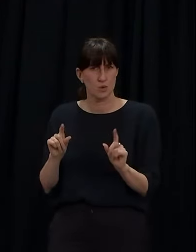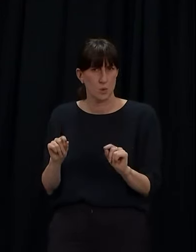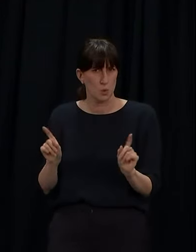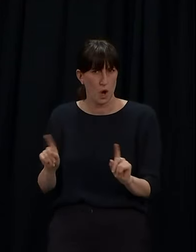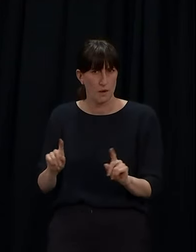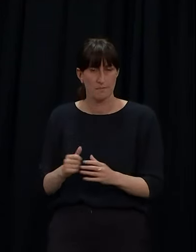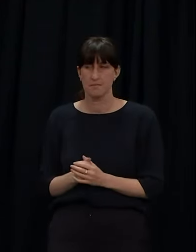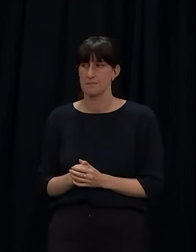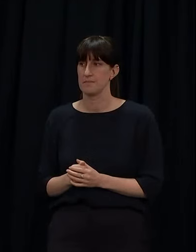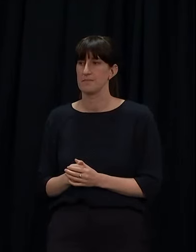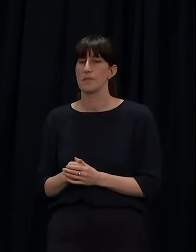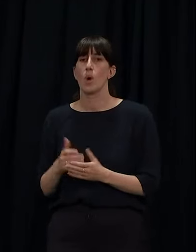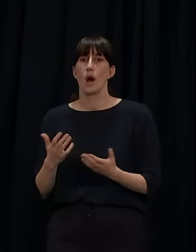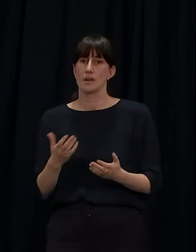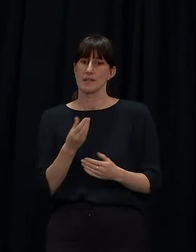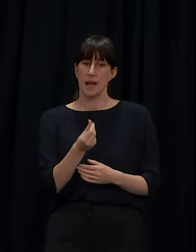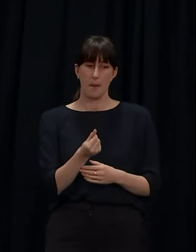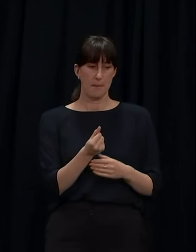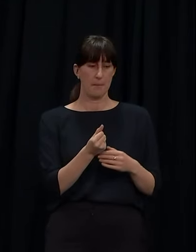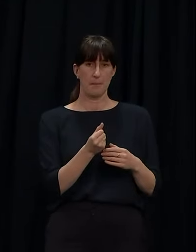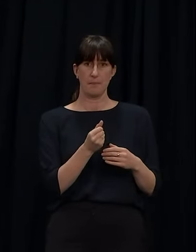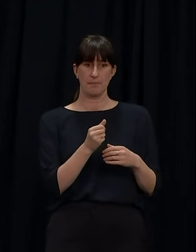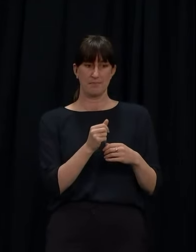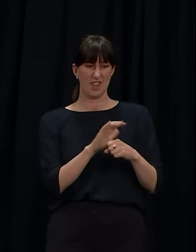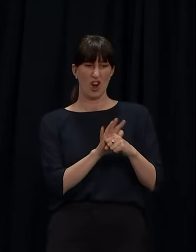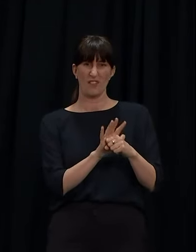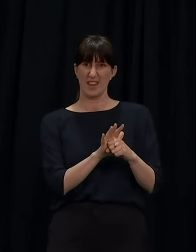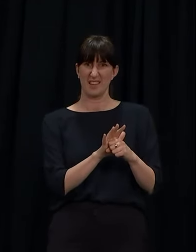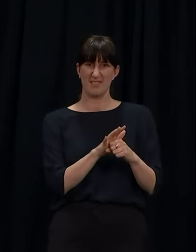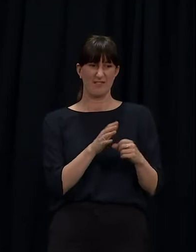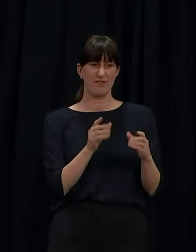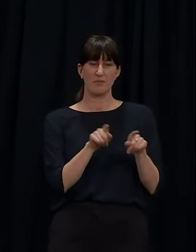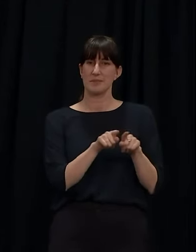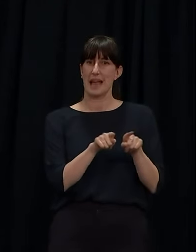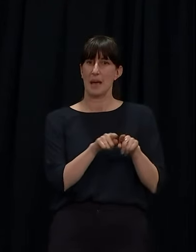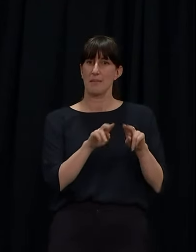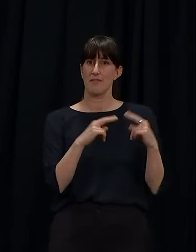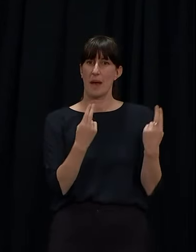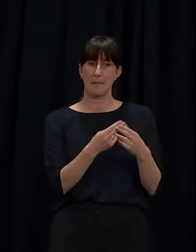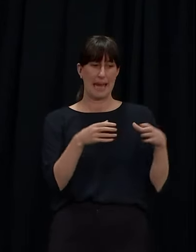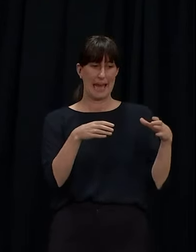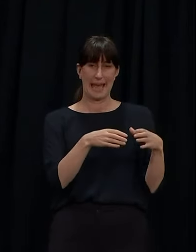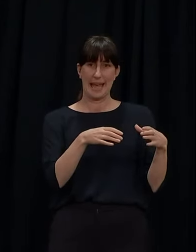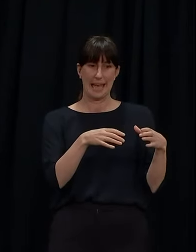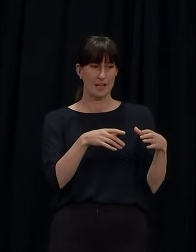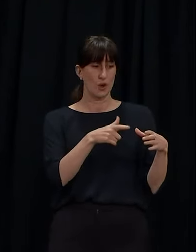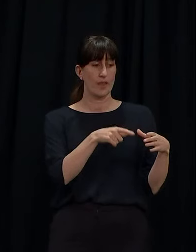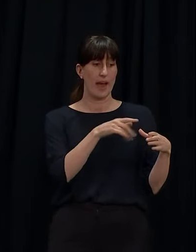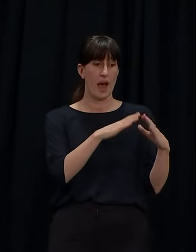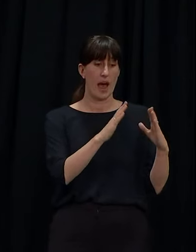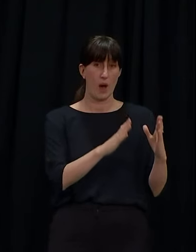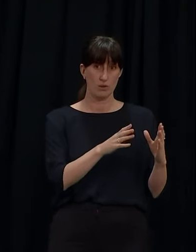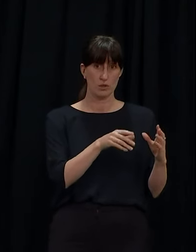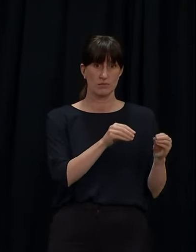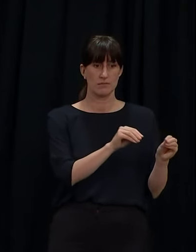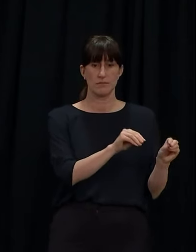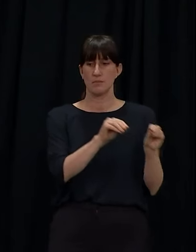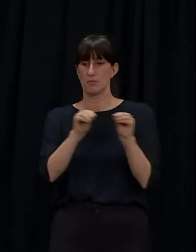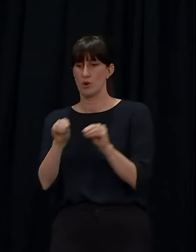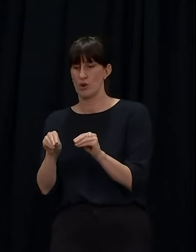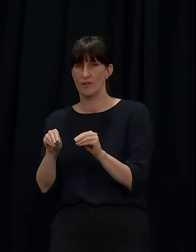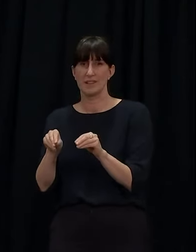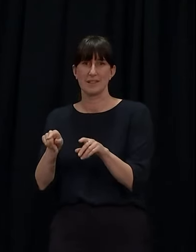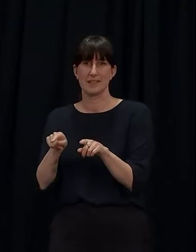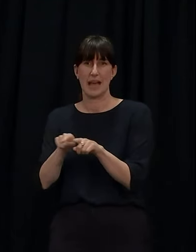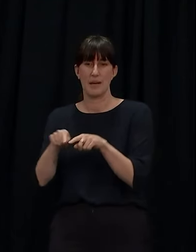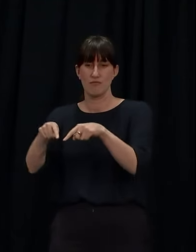together, and in some cases we'll have positive cases and then we'll isolate their other household contacts separately somewhere. So we have an additional